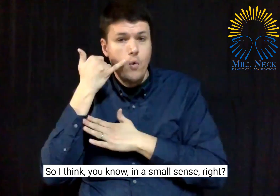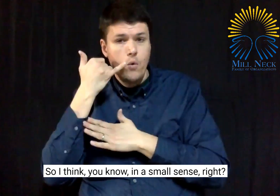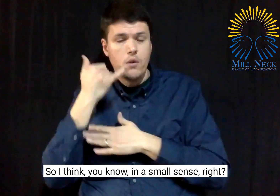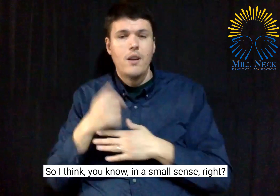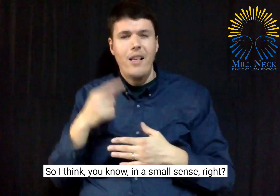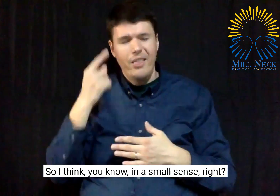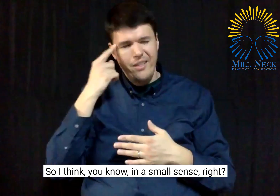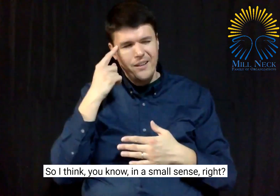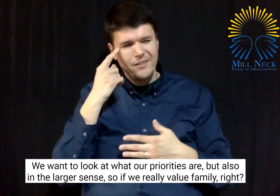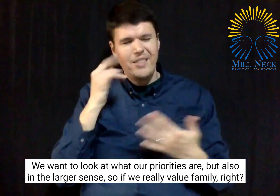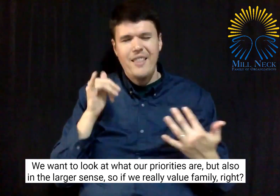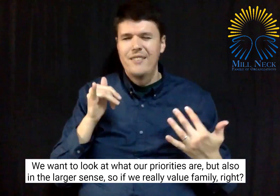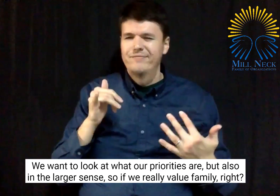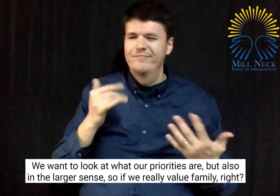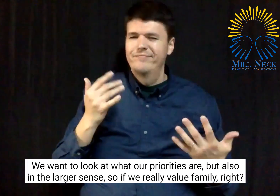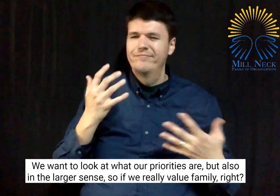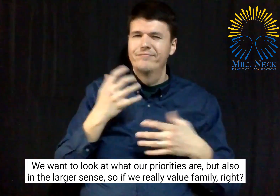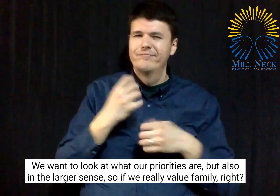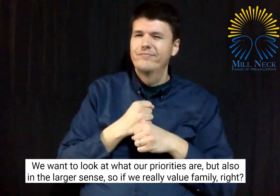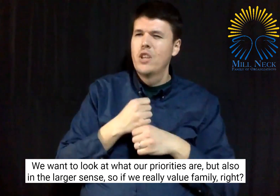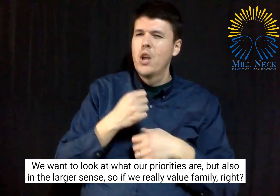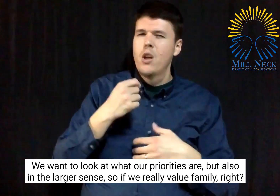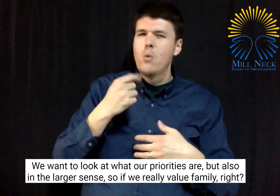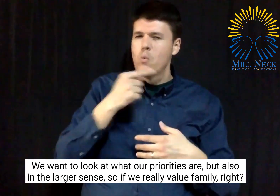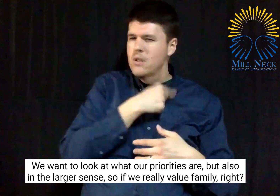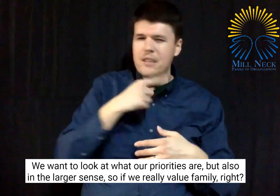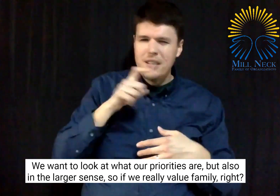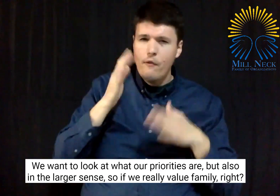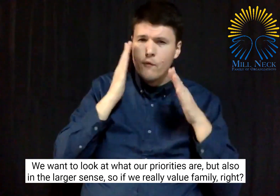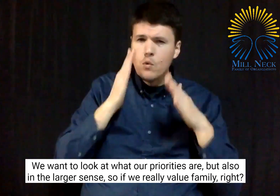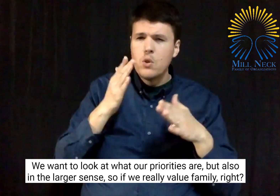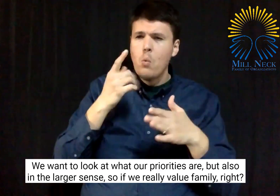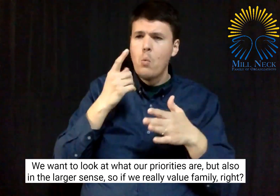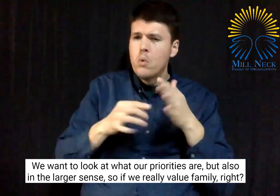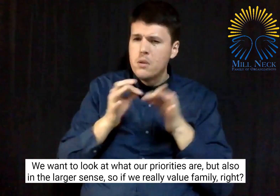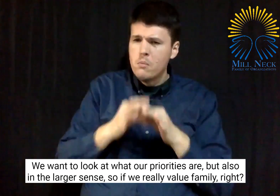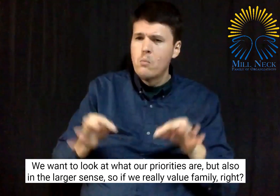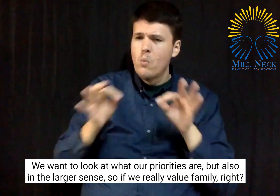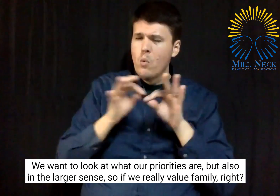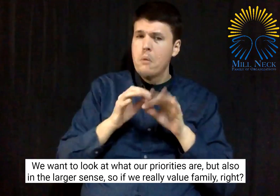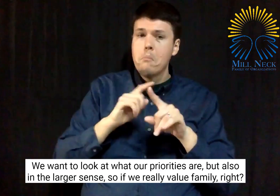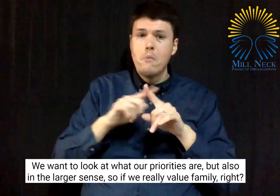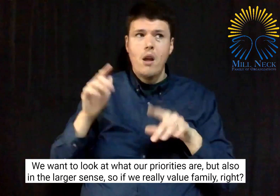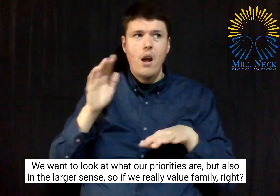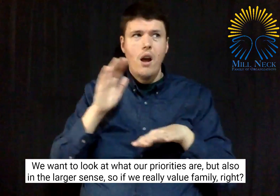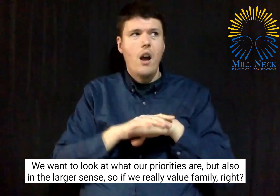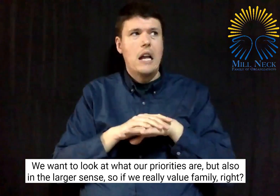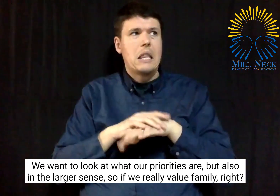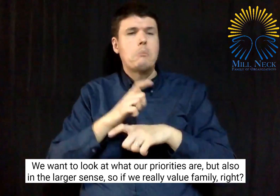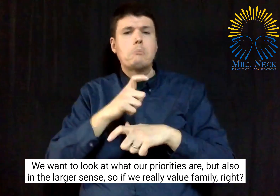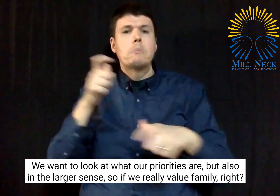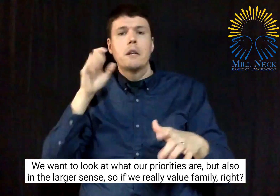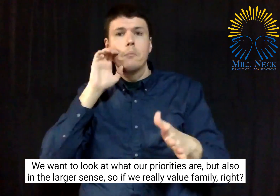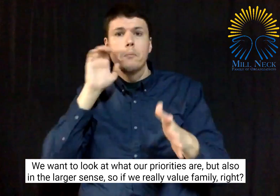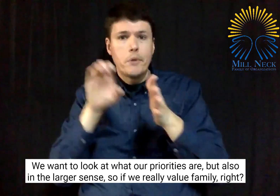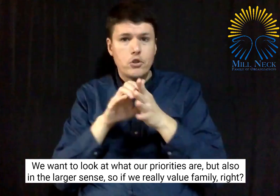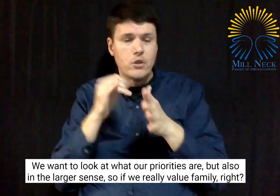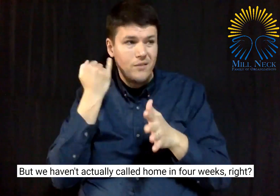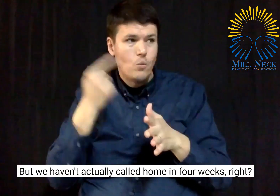small sense, right, we want to look at what our priorities are, but also in the larger sense. So if we really value family, right, but we